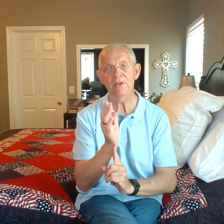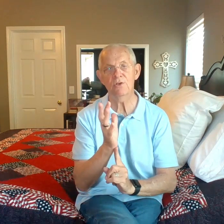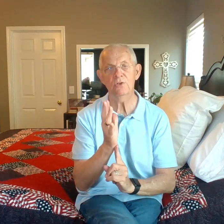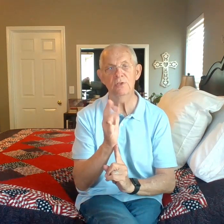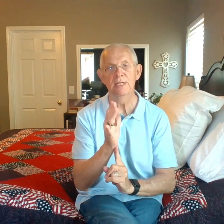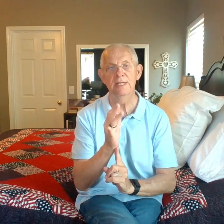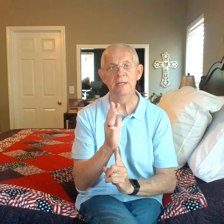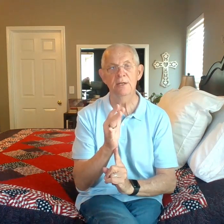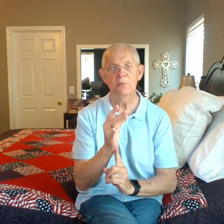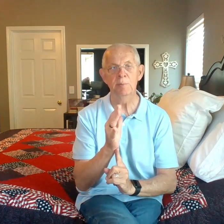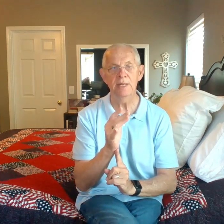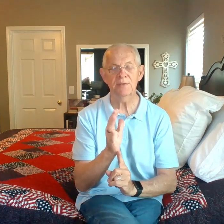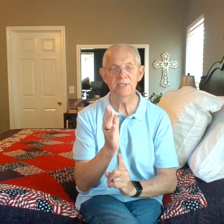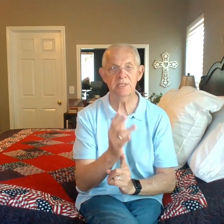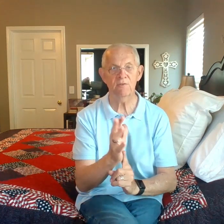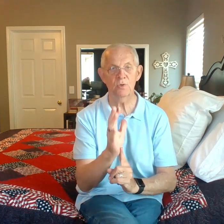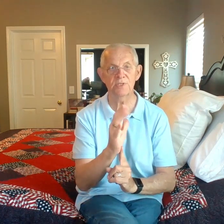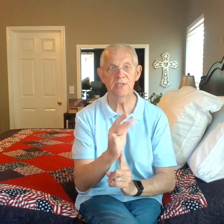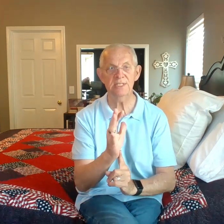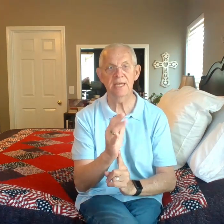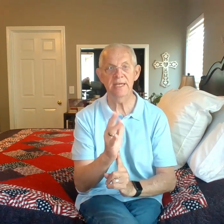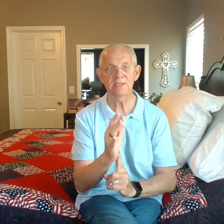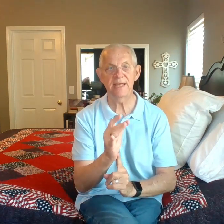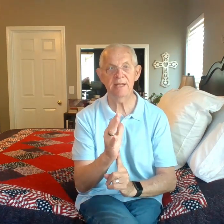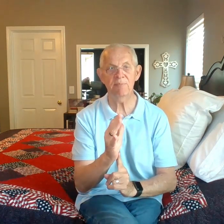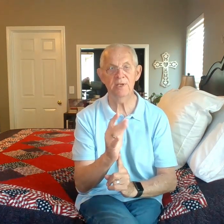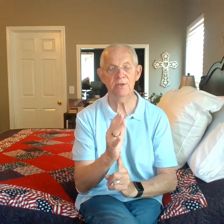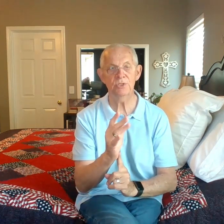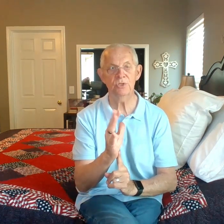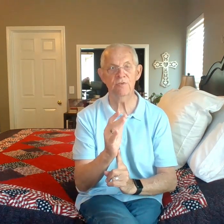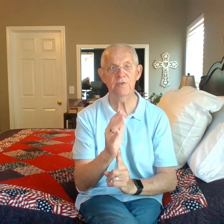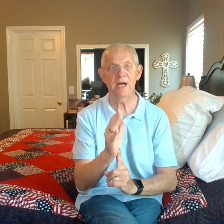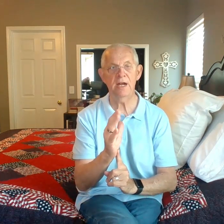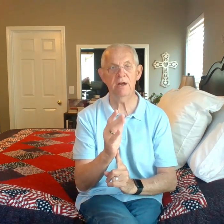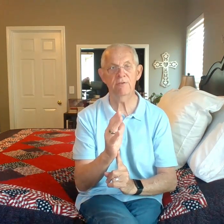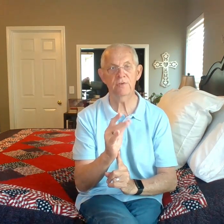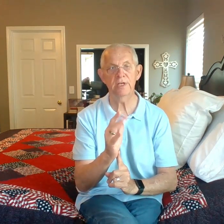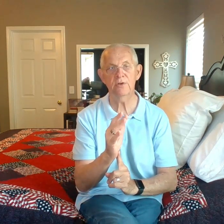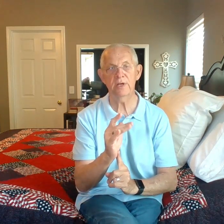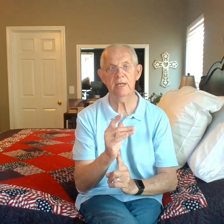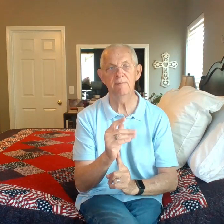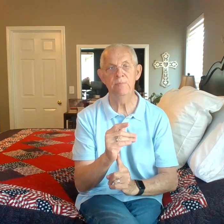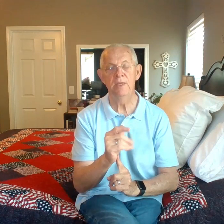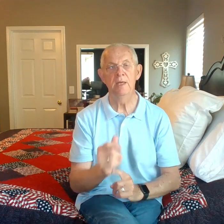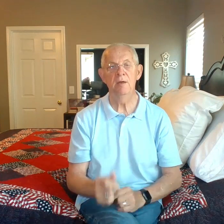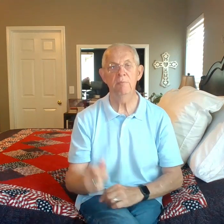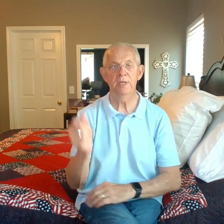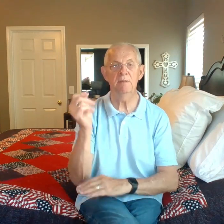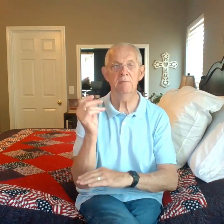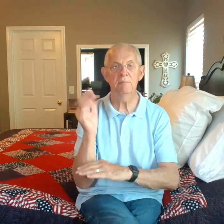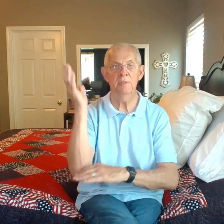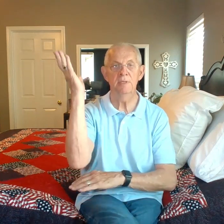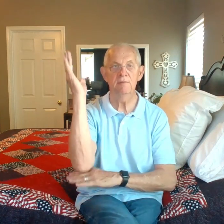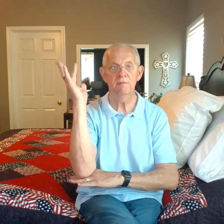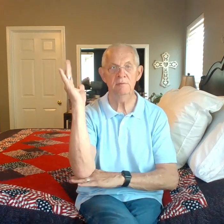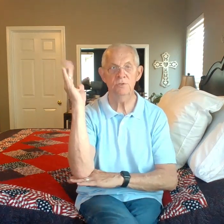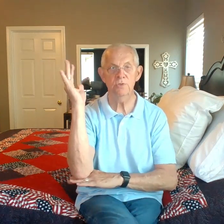candle would be like this. And of course, in this case, that up there is your fire flickering. But